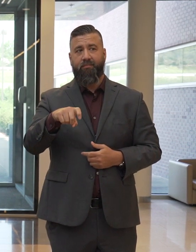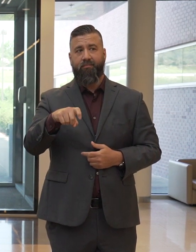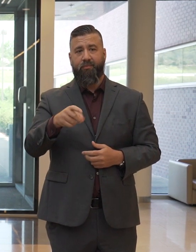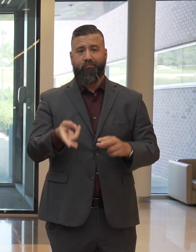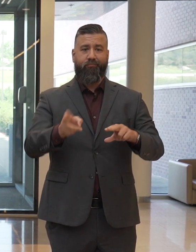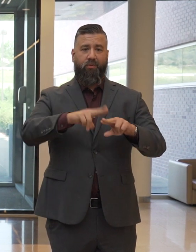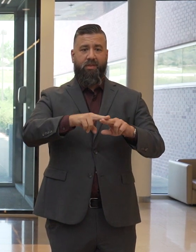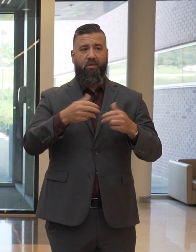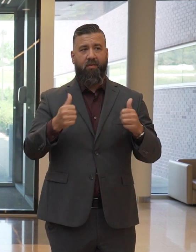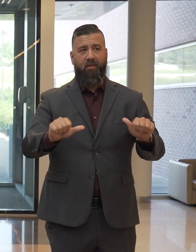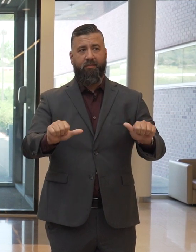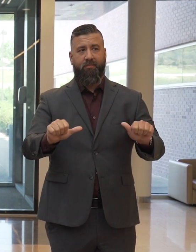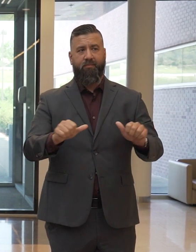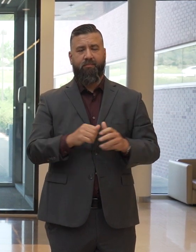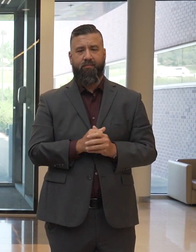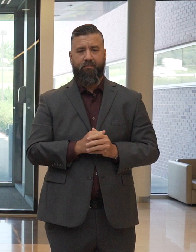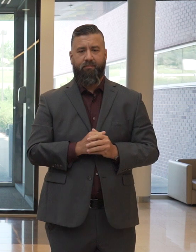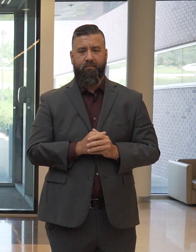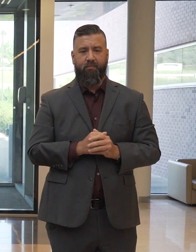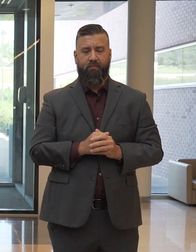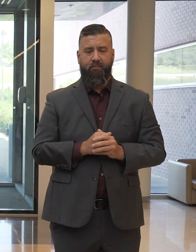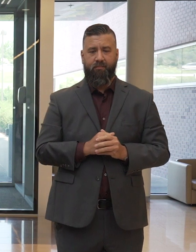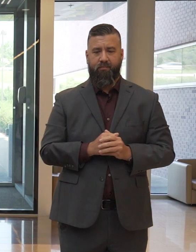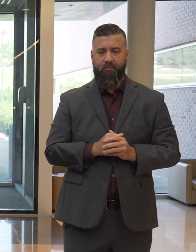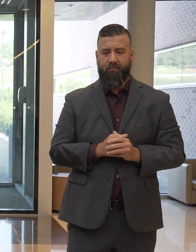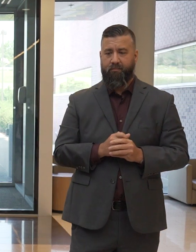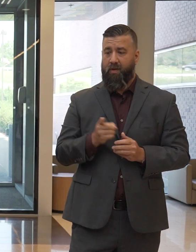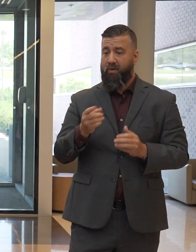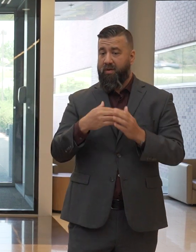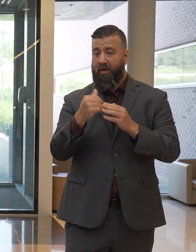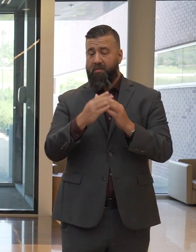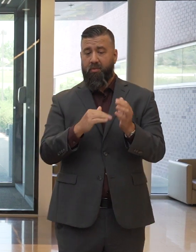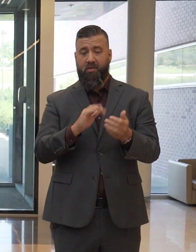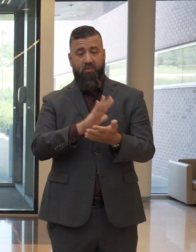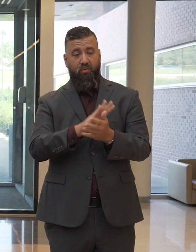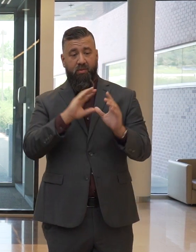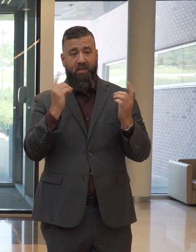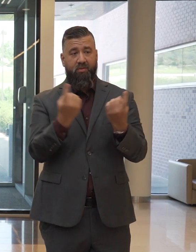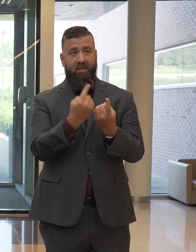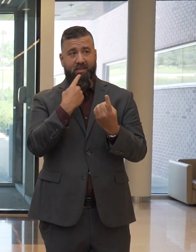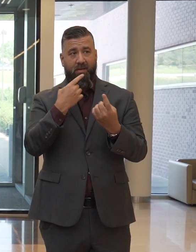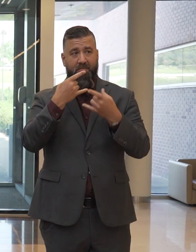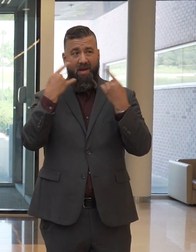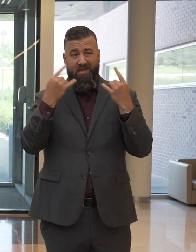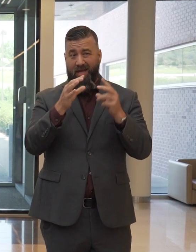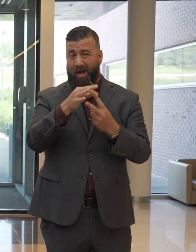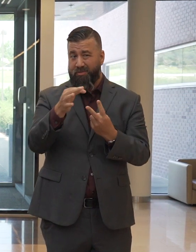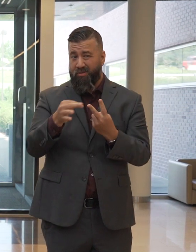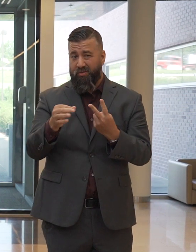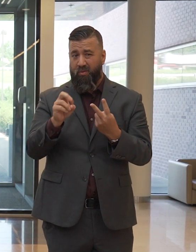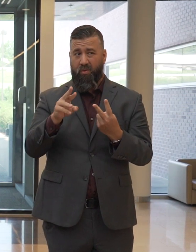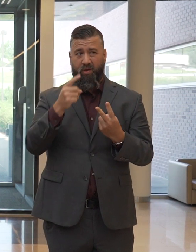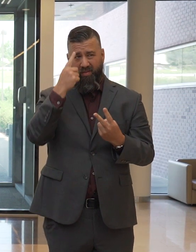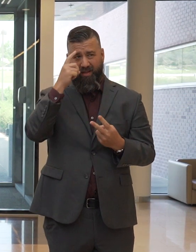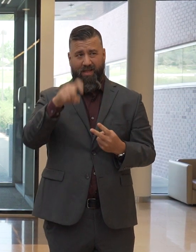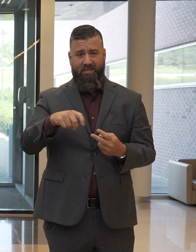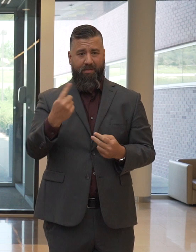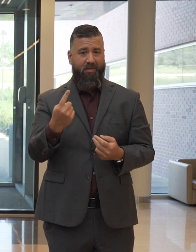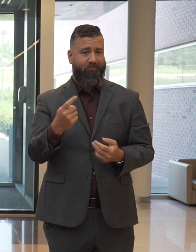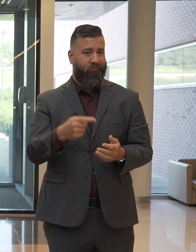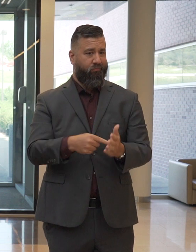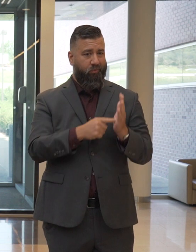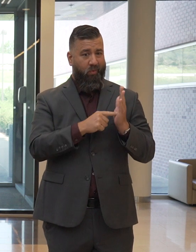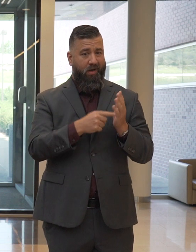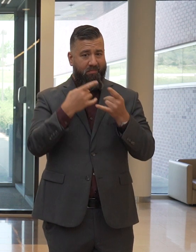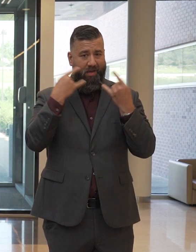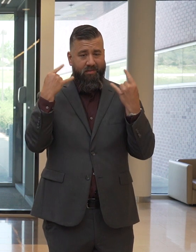up our efforts. Having said that, are you comfortable with the school districts that have already said masks are optional, or do you think that's something that needs to be revisited